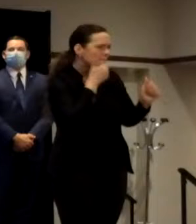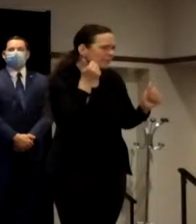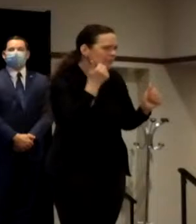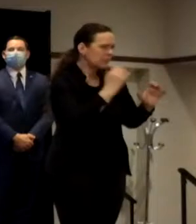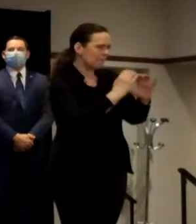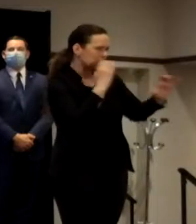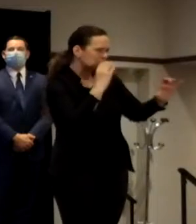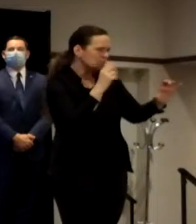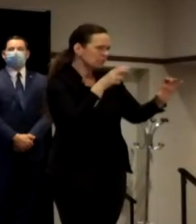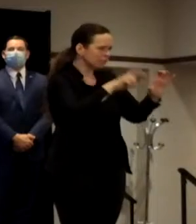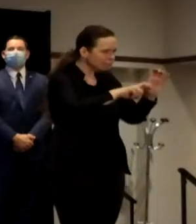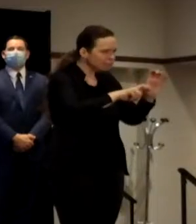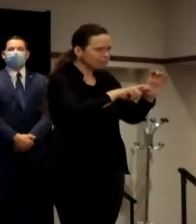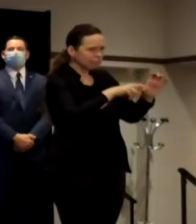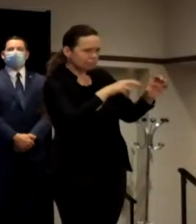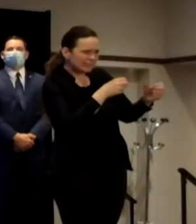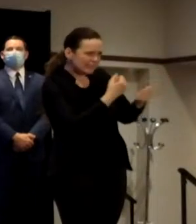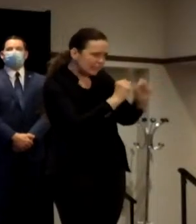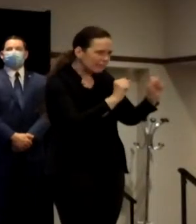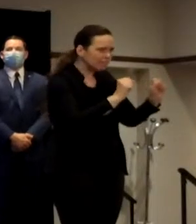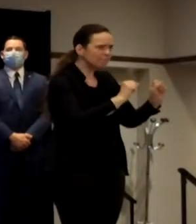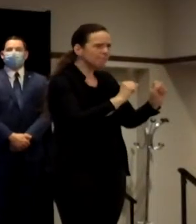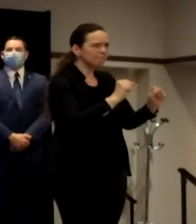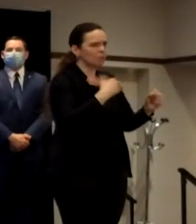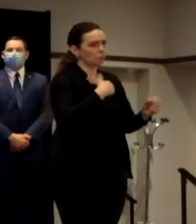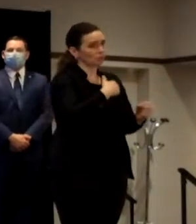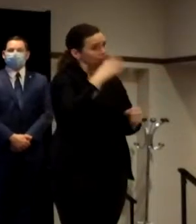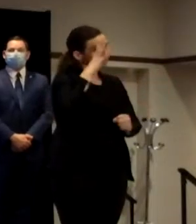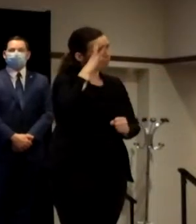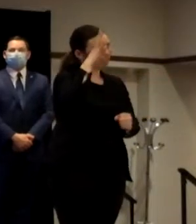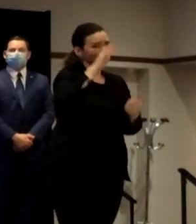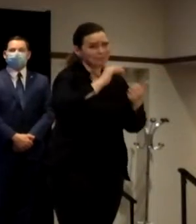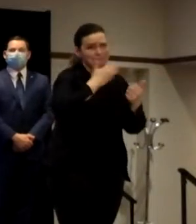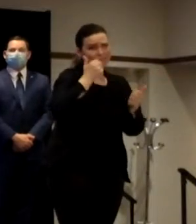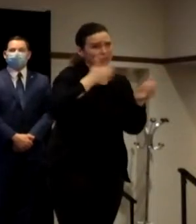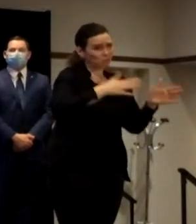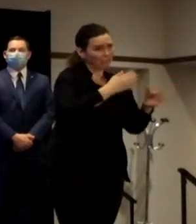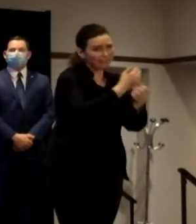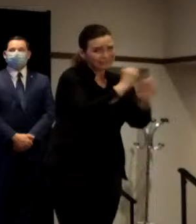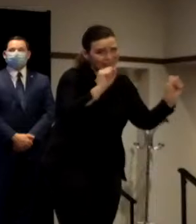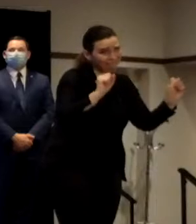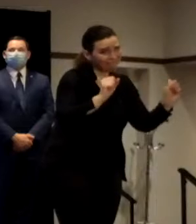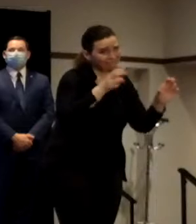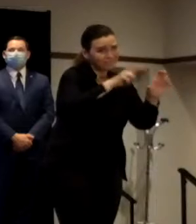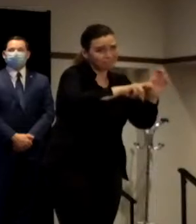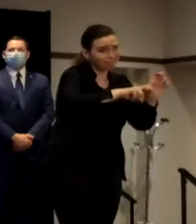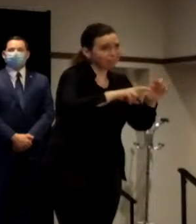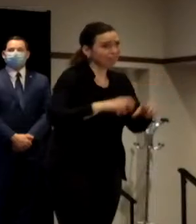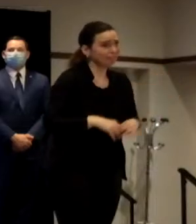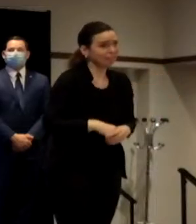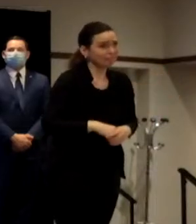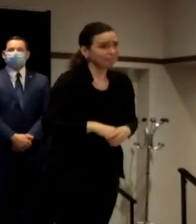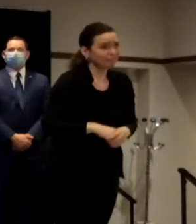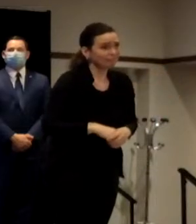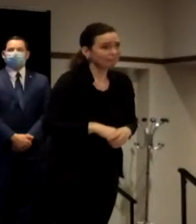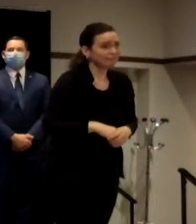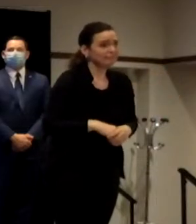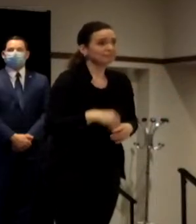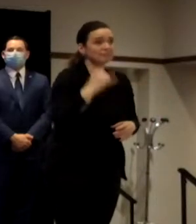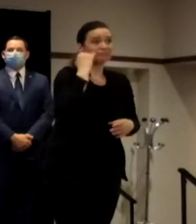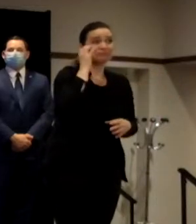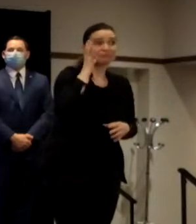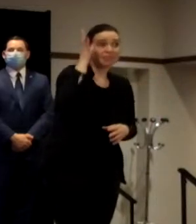We have to think of a very creative but safe way to make sure that the kids can be transported. If the parents can bring their